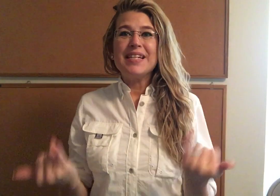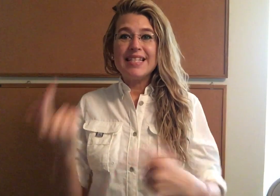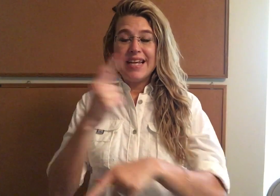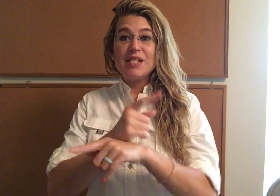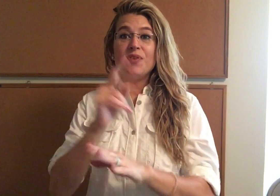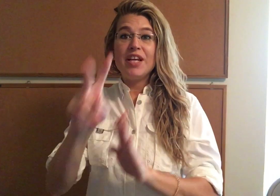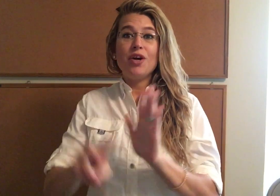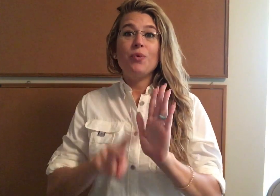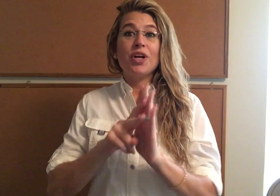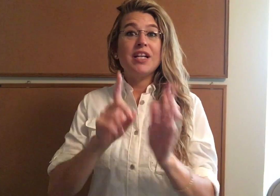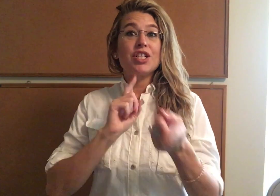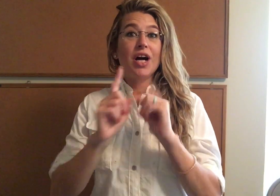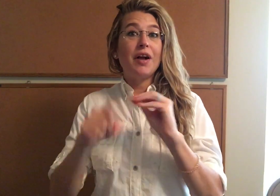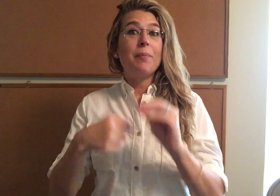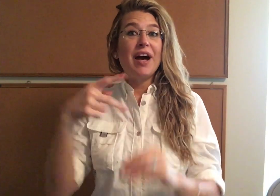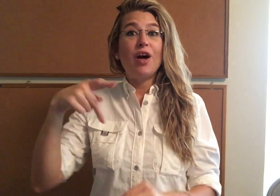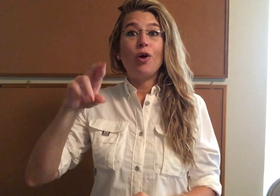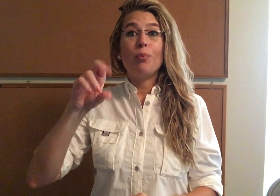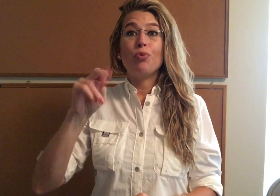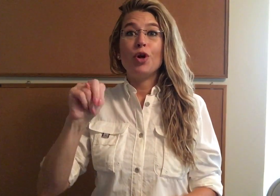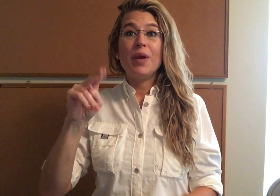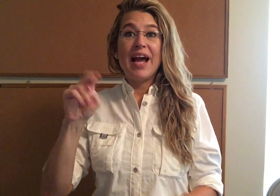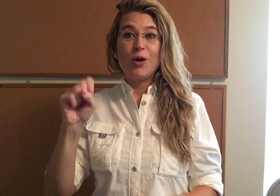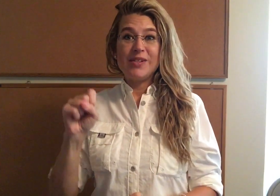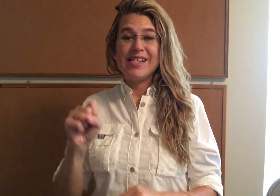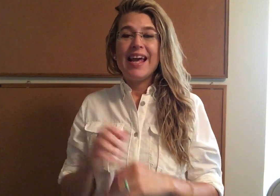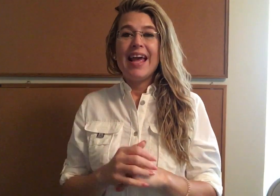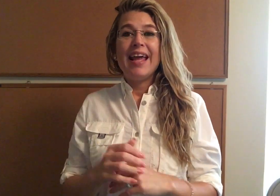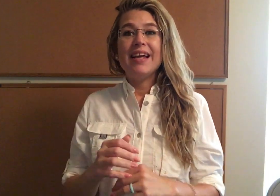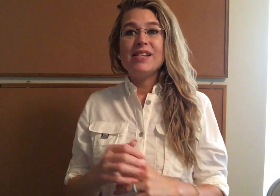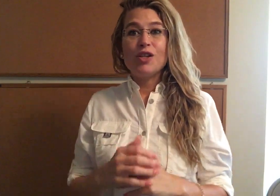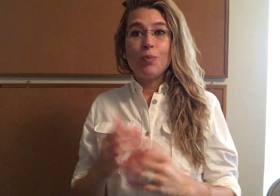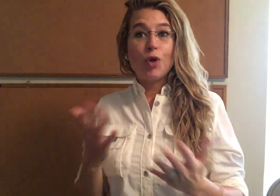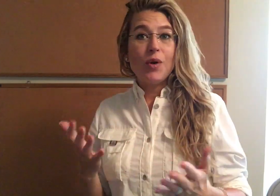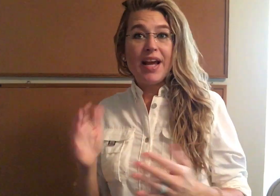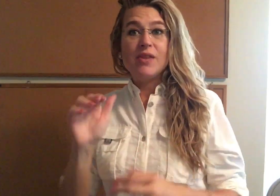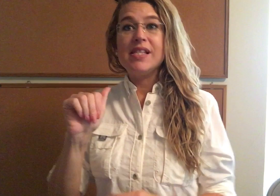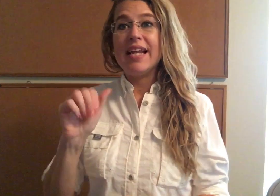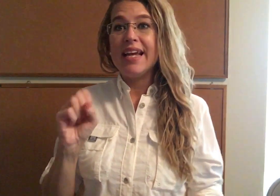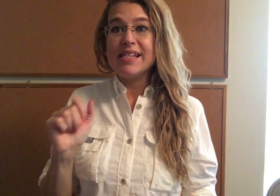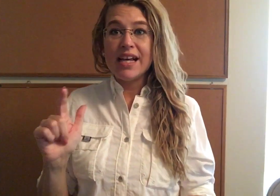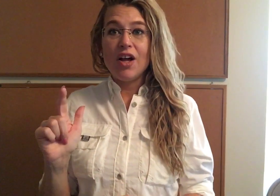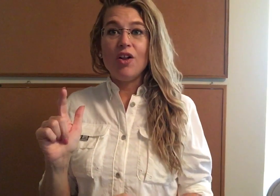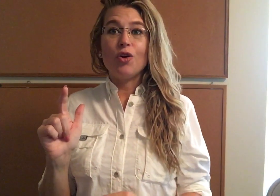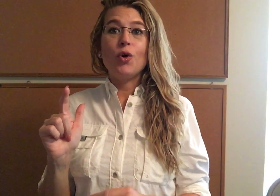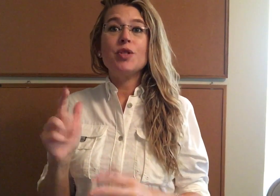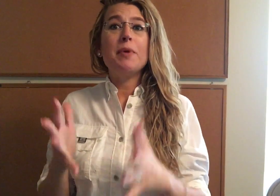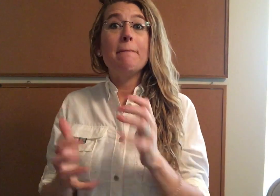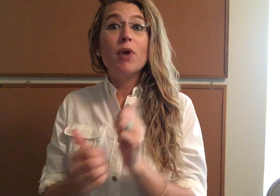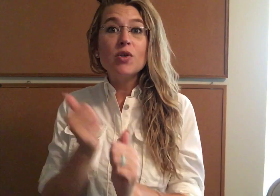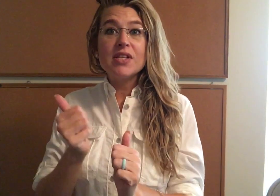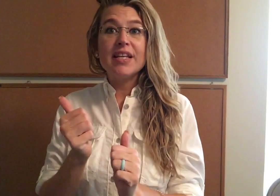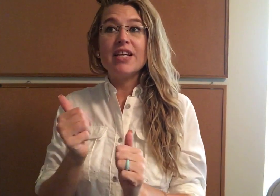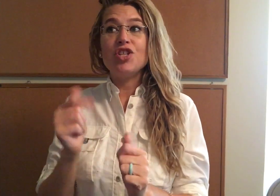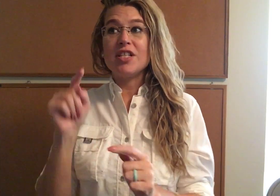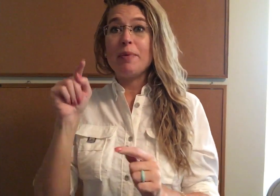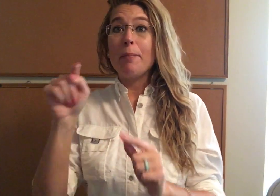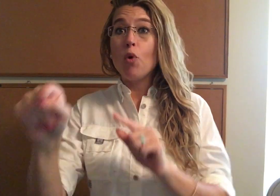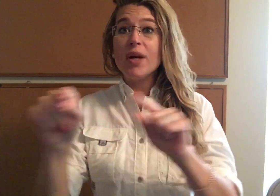So in today's video, we're going to talk about pronouns. And so pronouns in ASL are going to be mostly just about